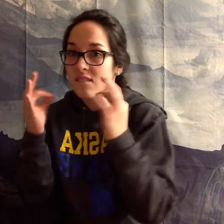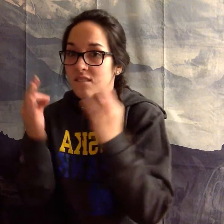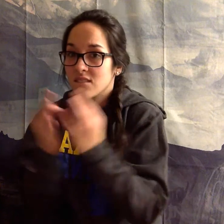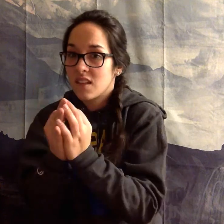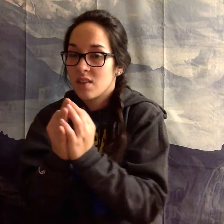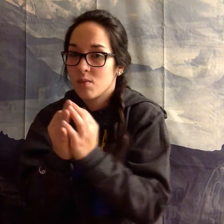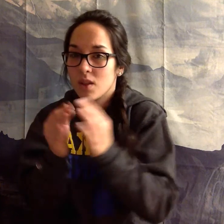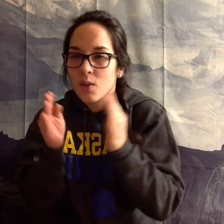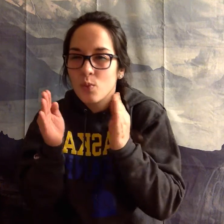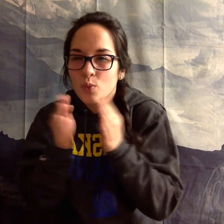You're You're ready